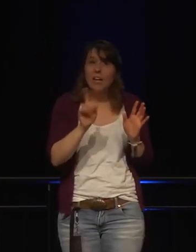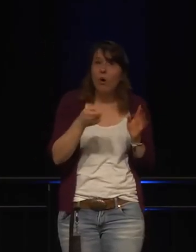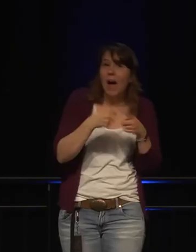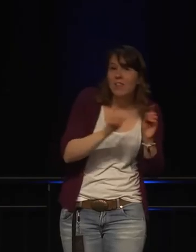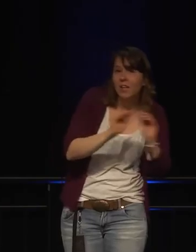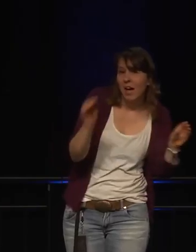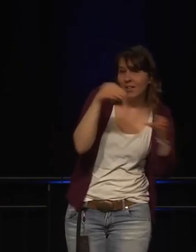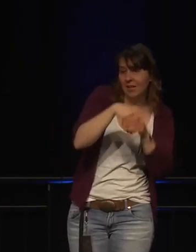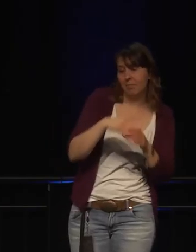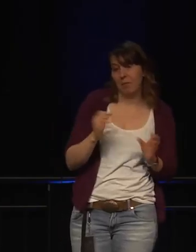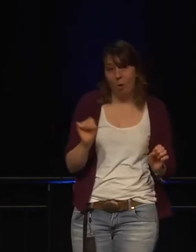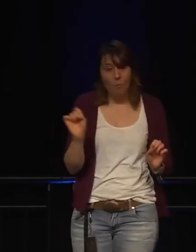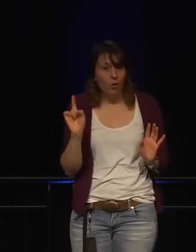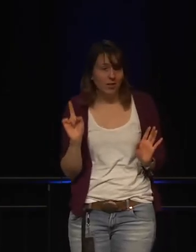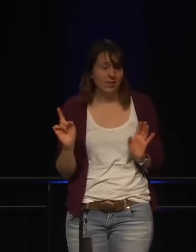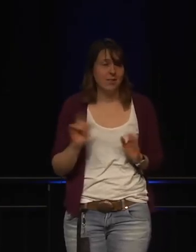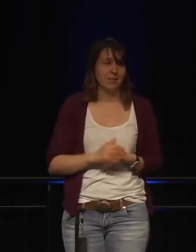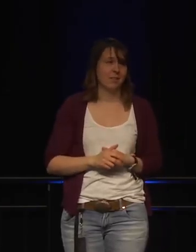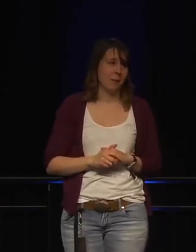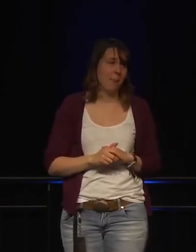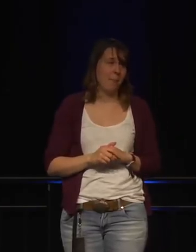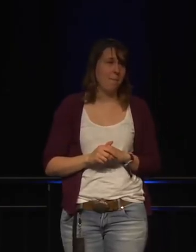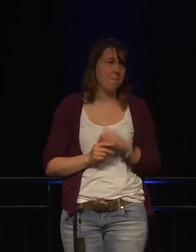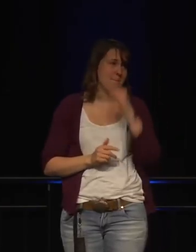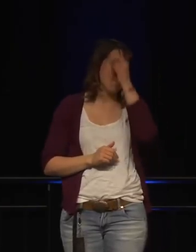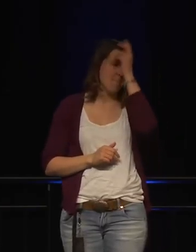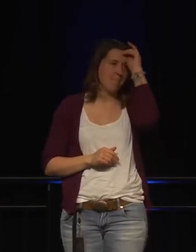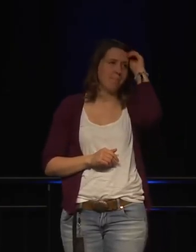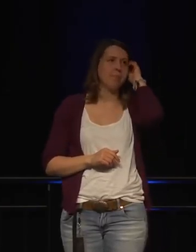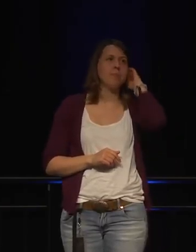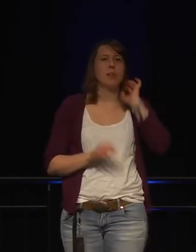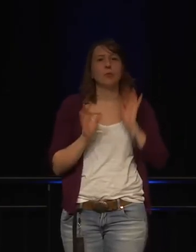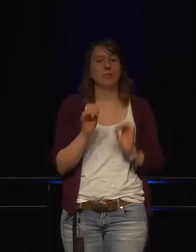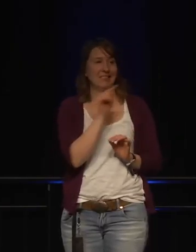at the end of the talk, when I will press the button again. It might not be.